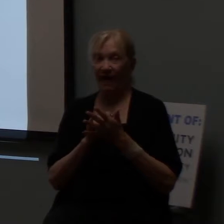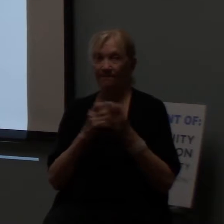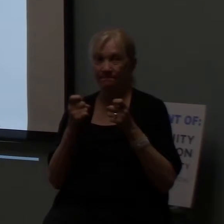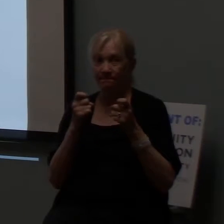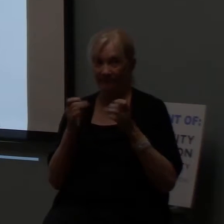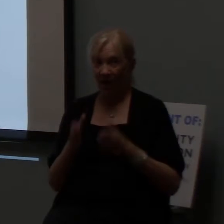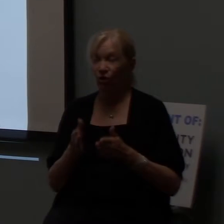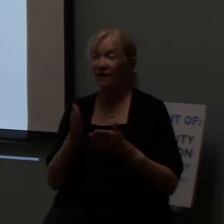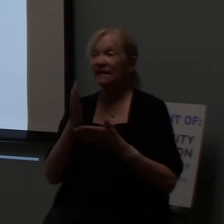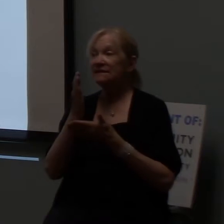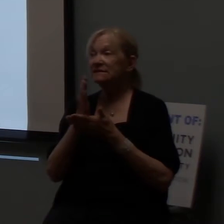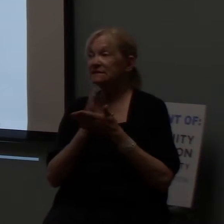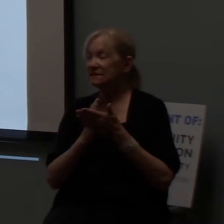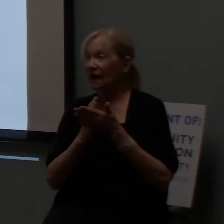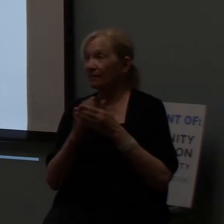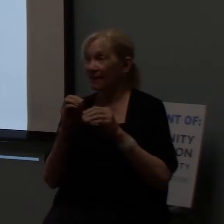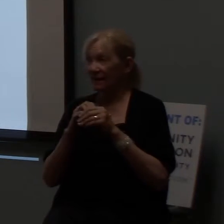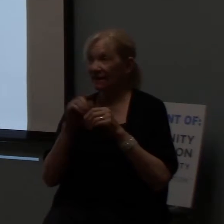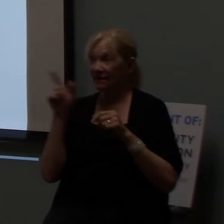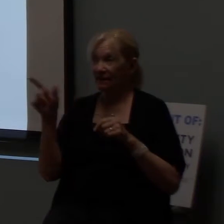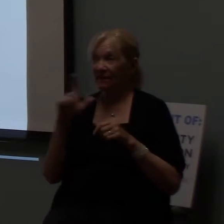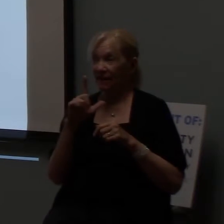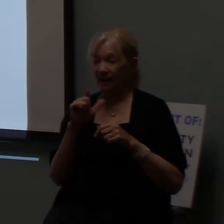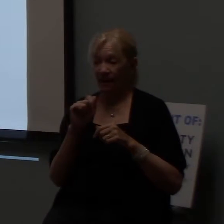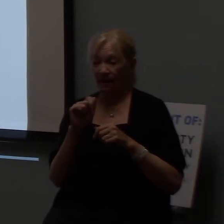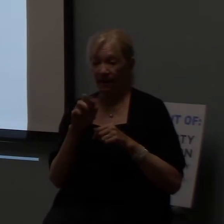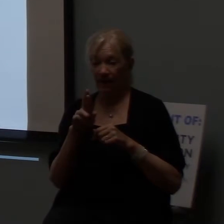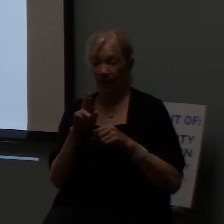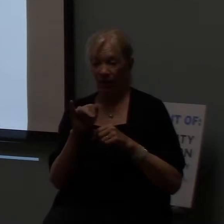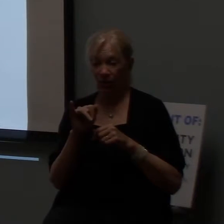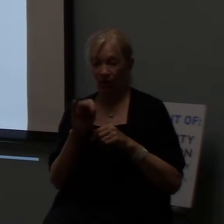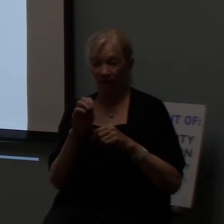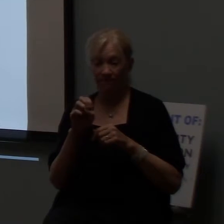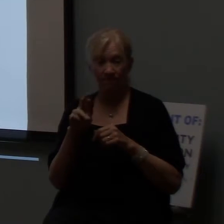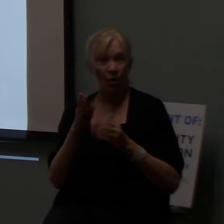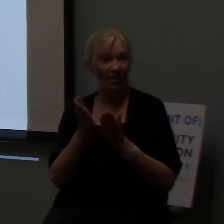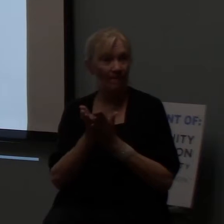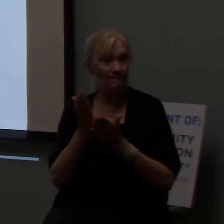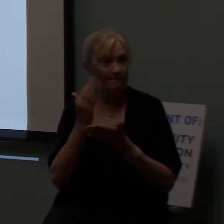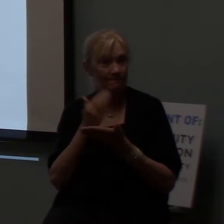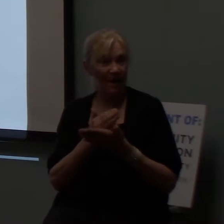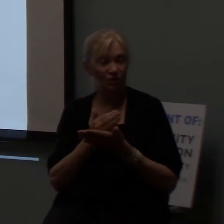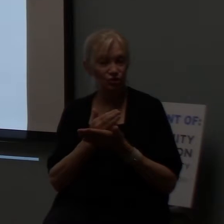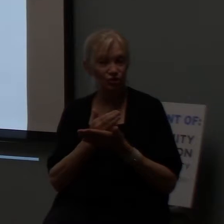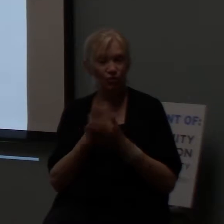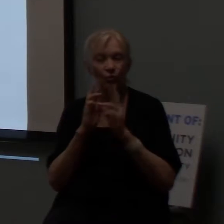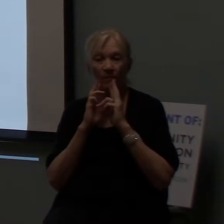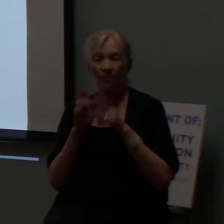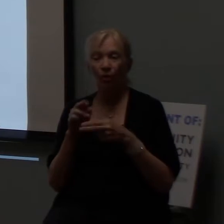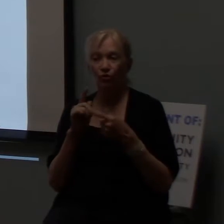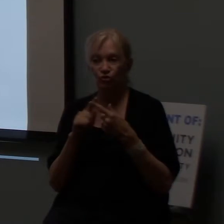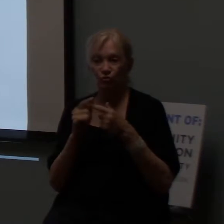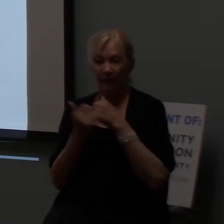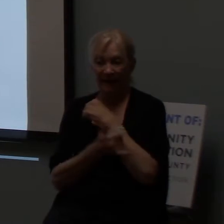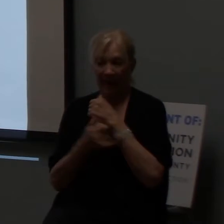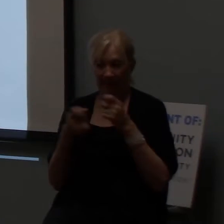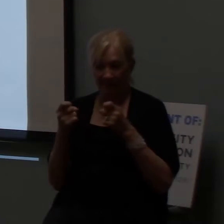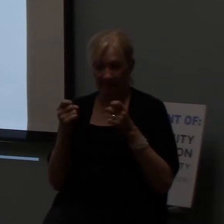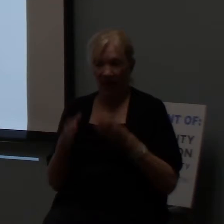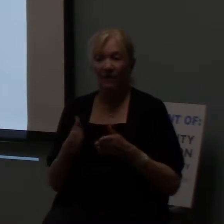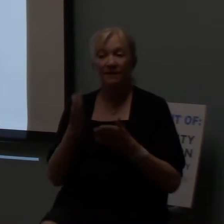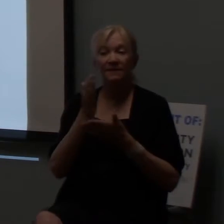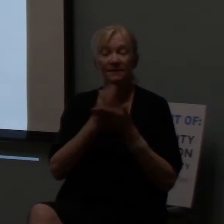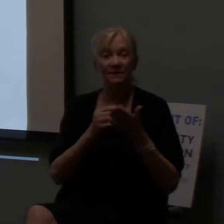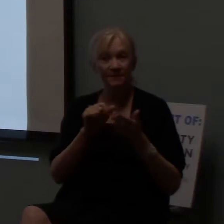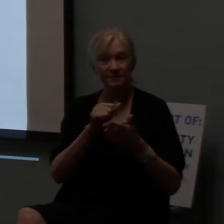some counties, like in Larimer, for example, is a good example, the budget reports to the county manager. In some other counties with county